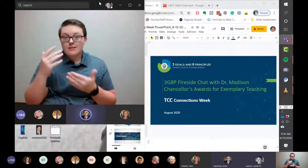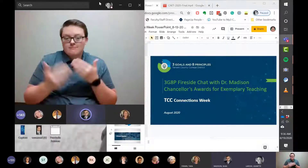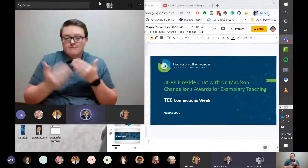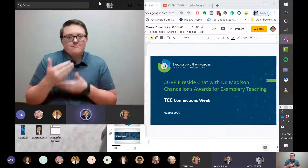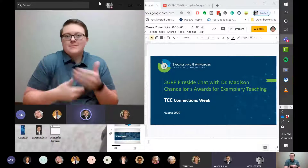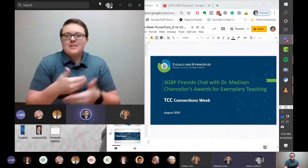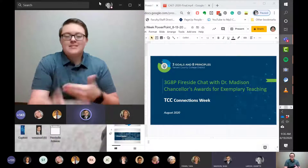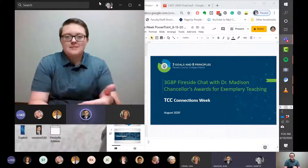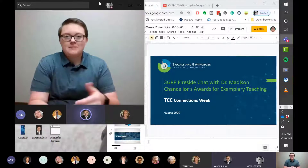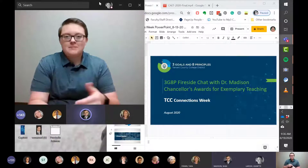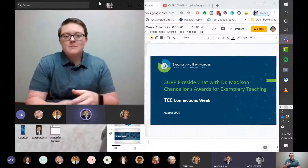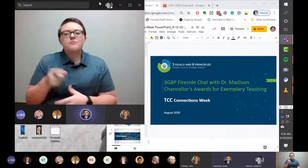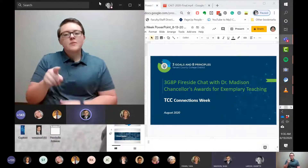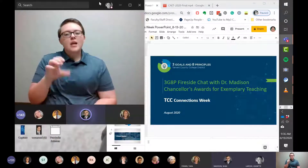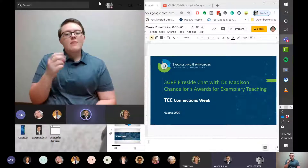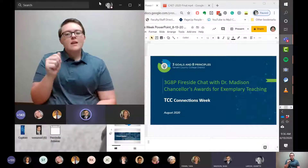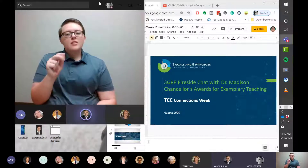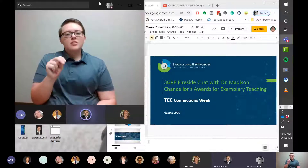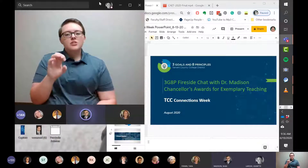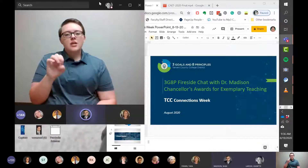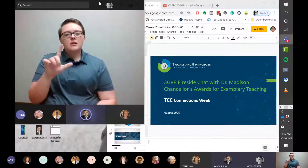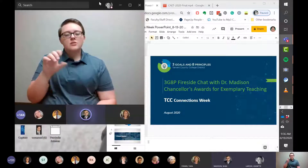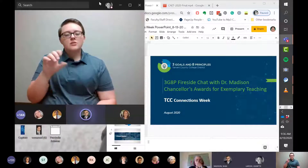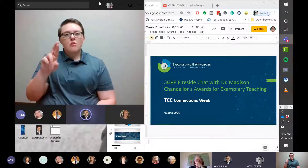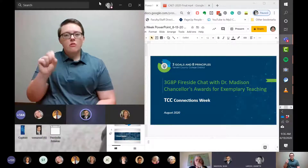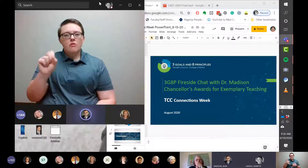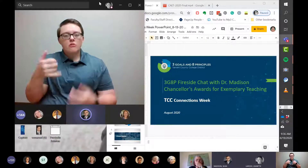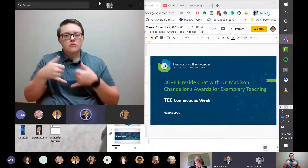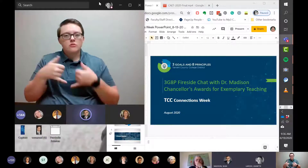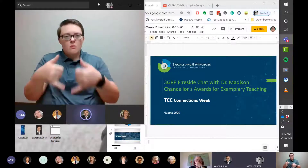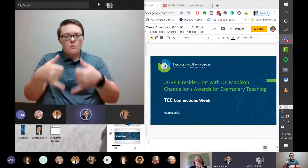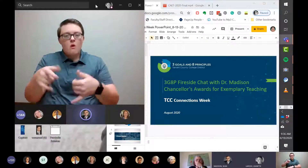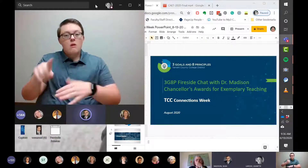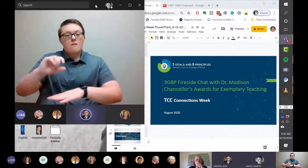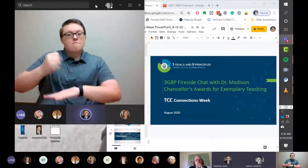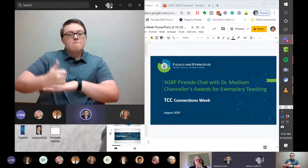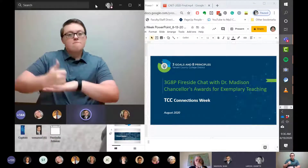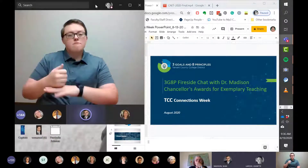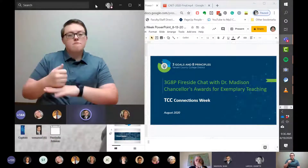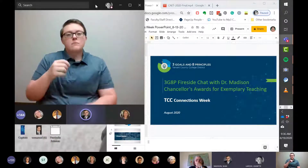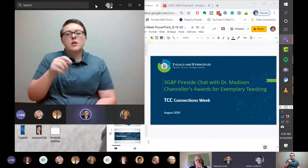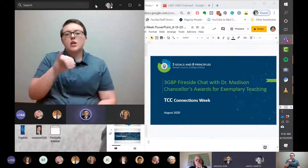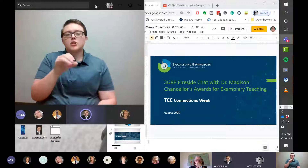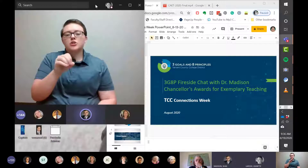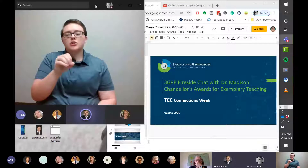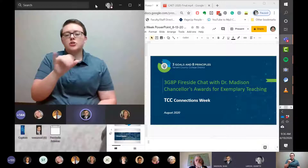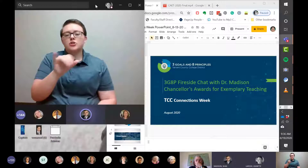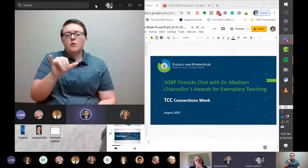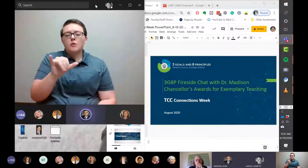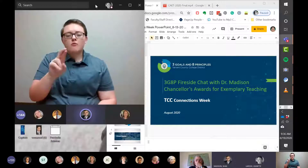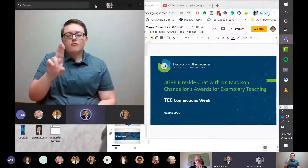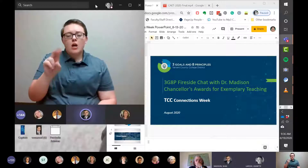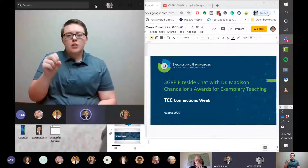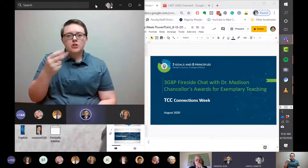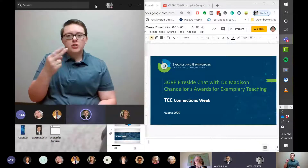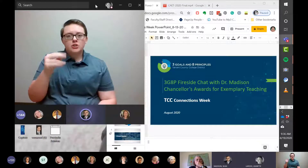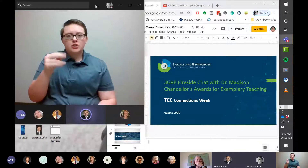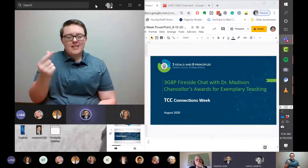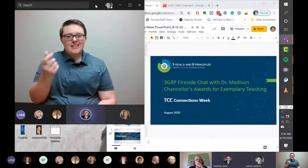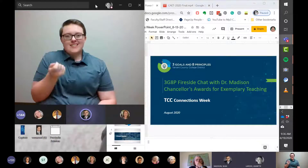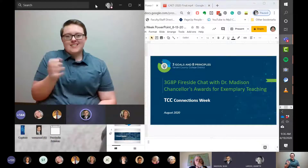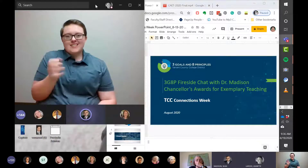Exemplary Teaching was founded by Chancellor Joby Rushing in 1986 to recognize exactly this kind